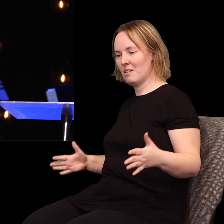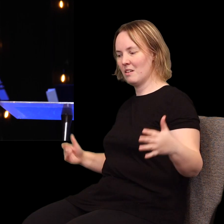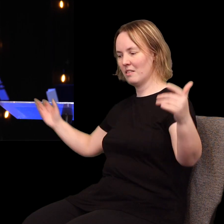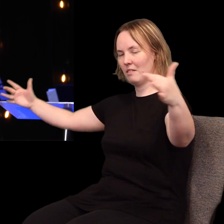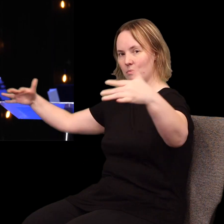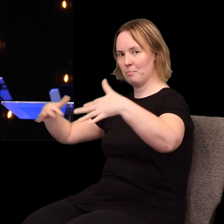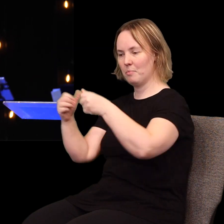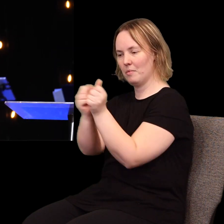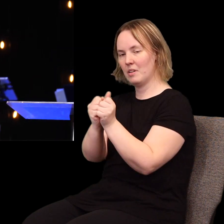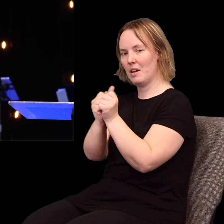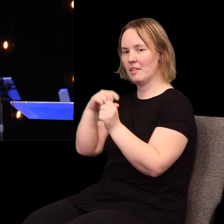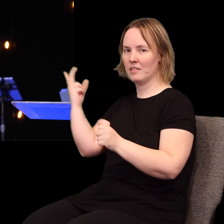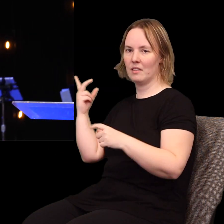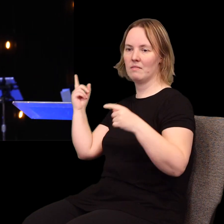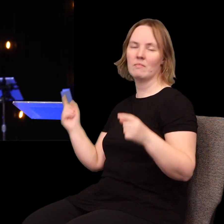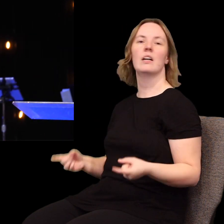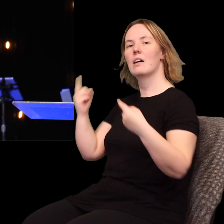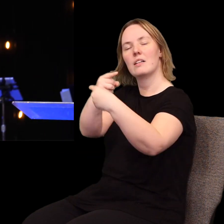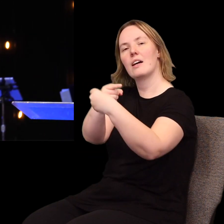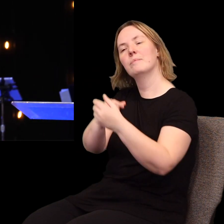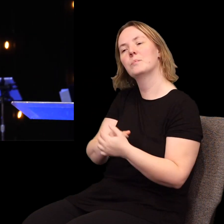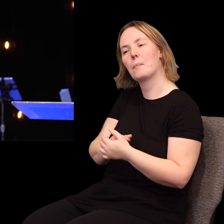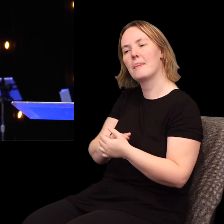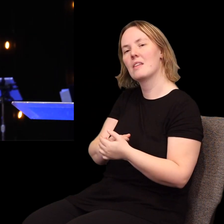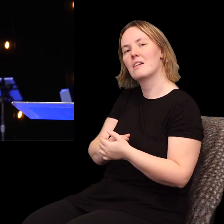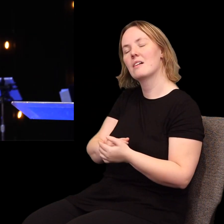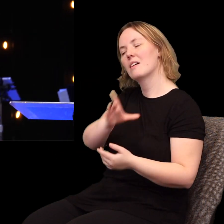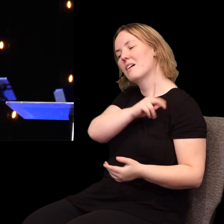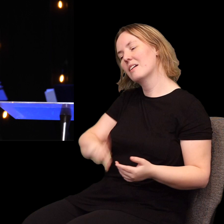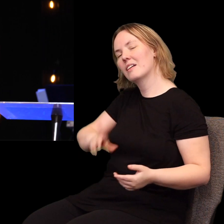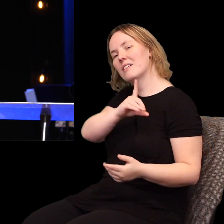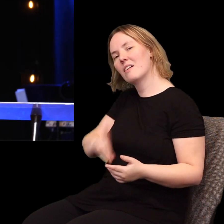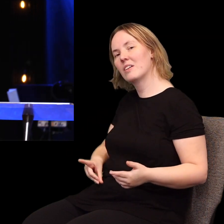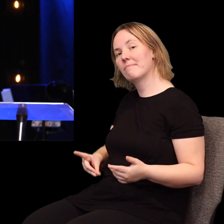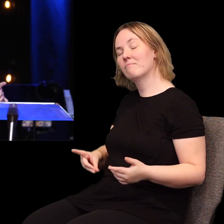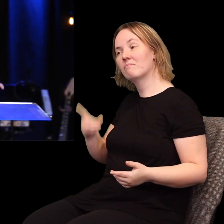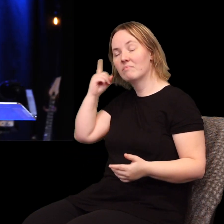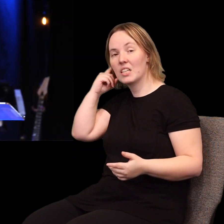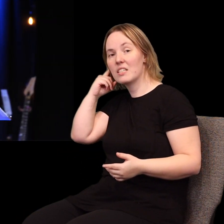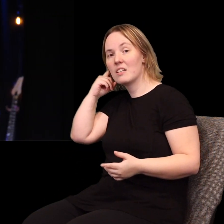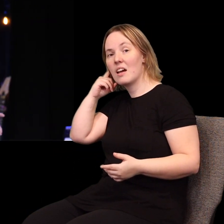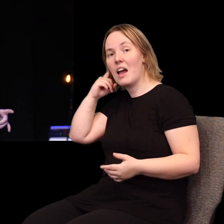scattered, they reassemble, and they're coming back for a second attack. David gets wind of that, but what does he do? He does something that a lot of times we don't